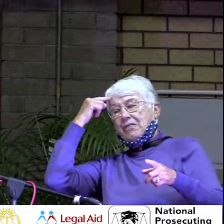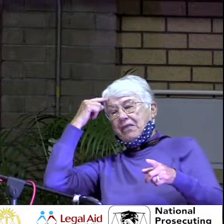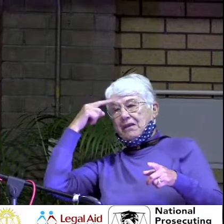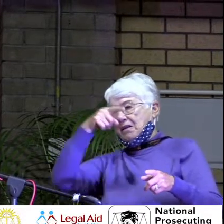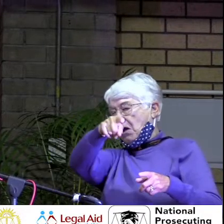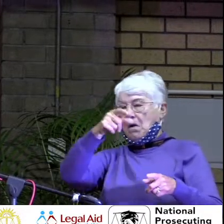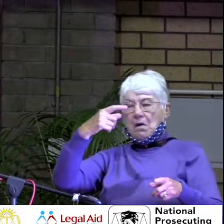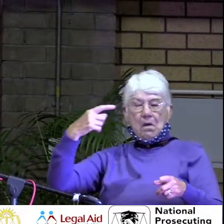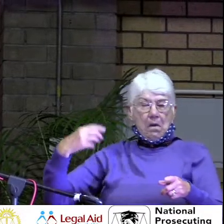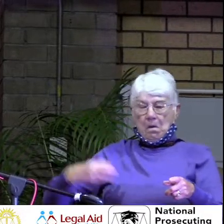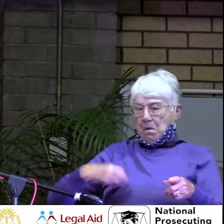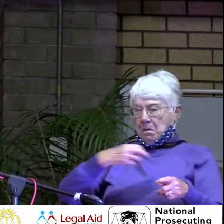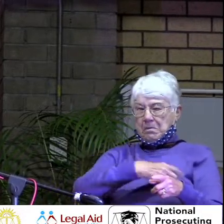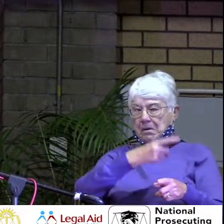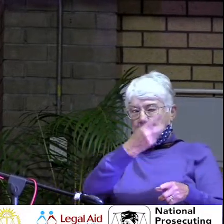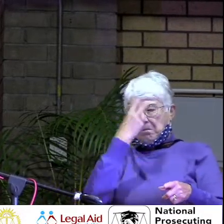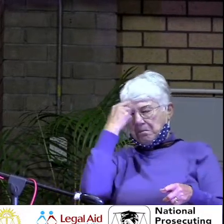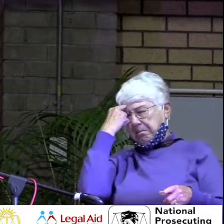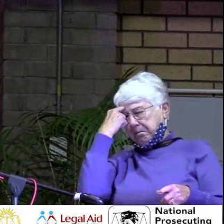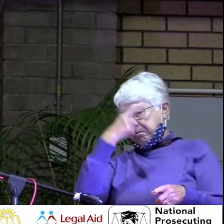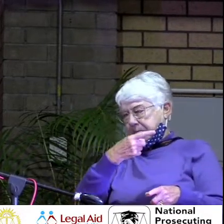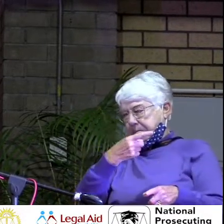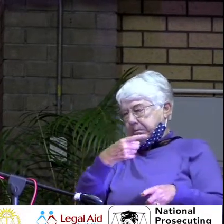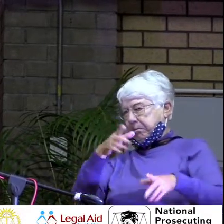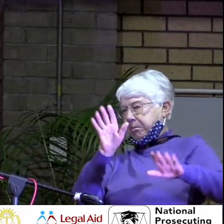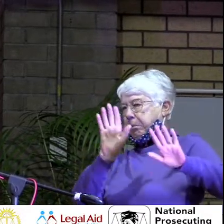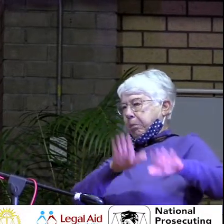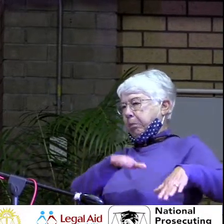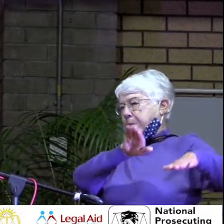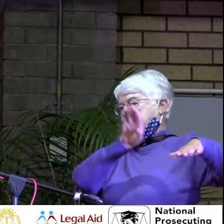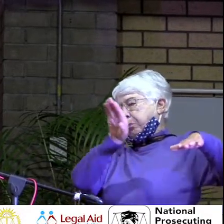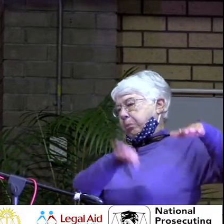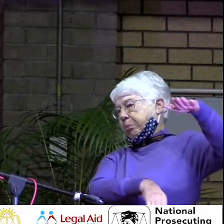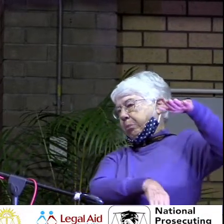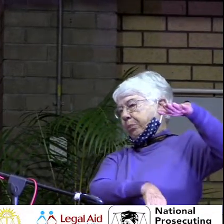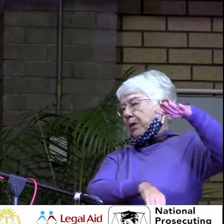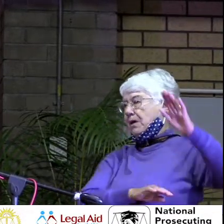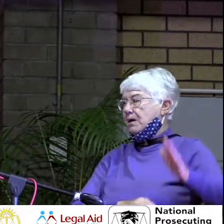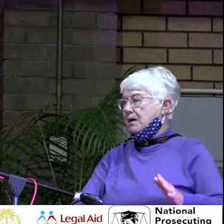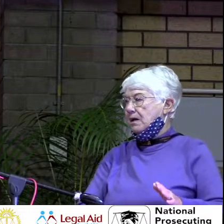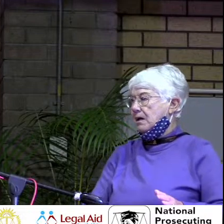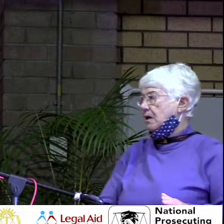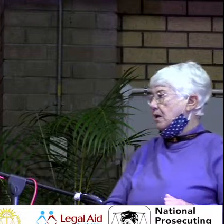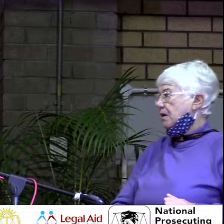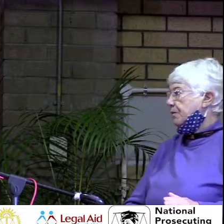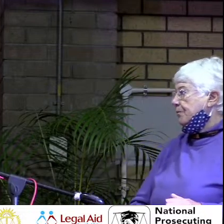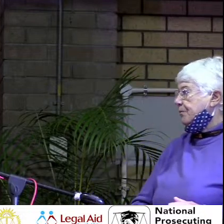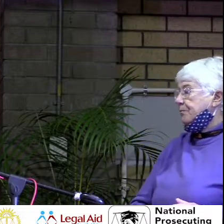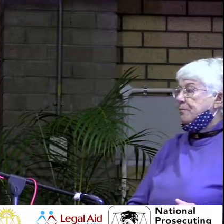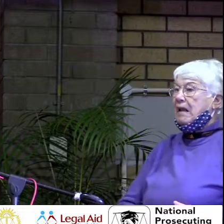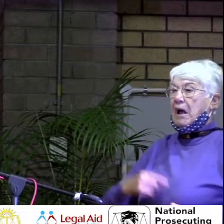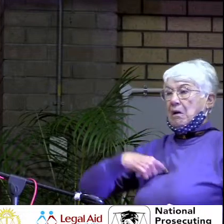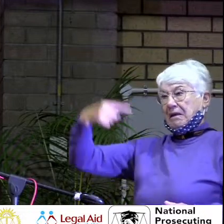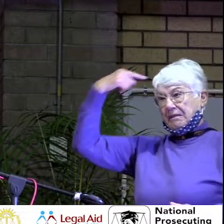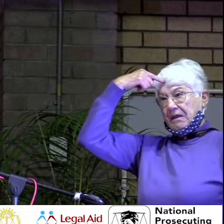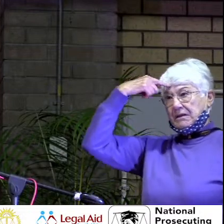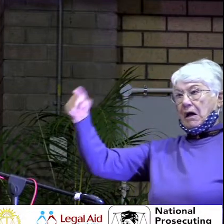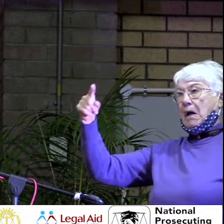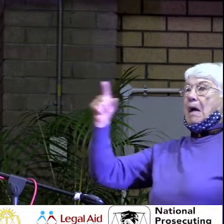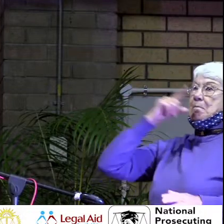Even from a cultural, from a religious point of view, we always make as the woman is less than the man.